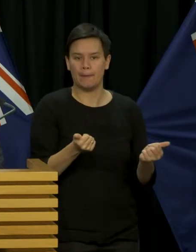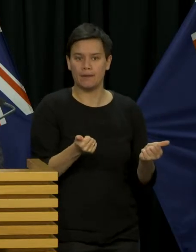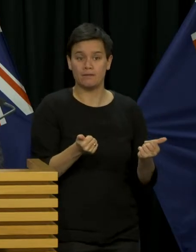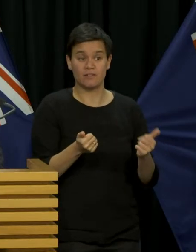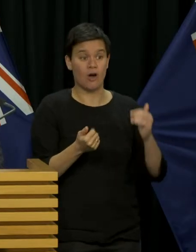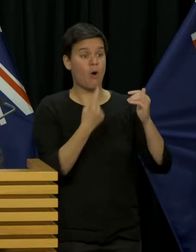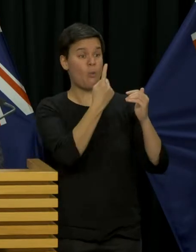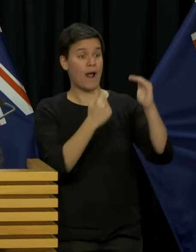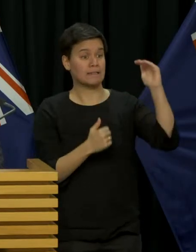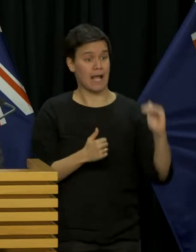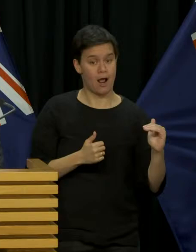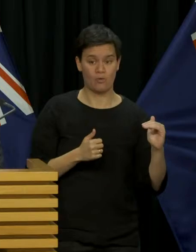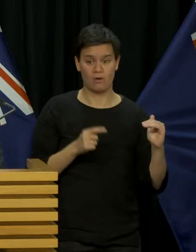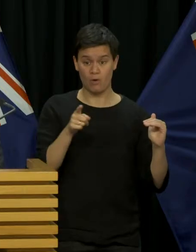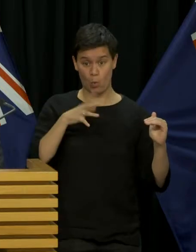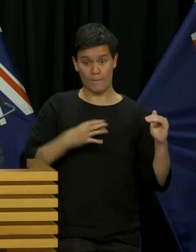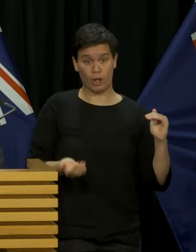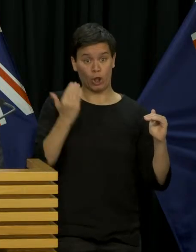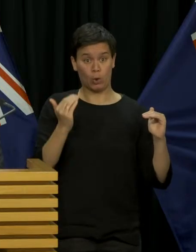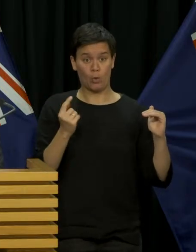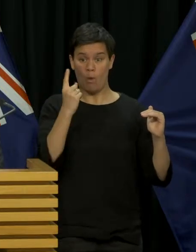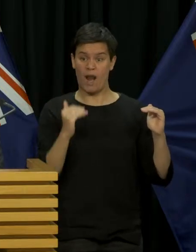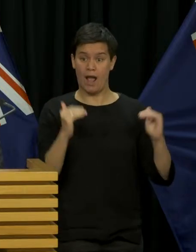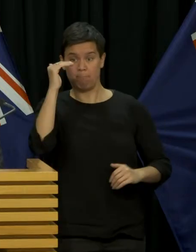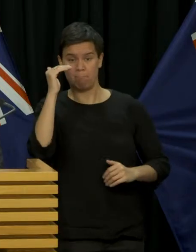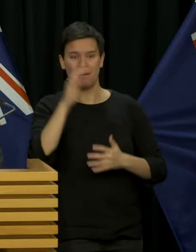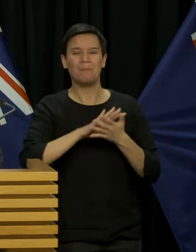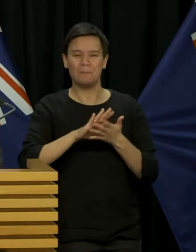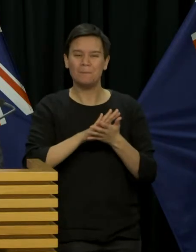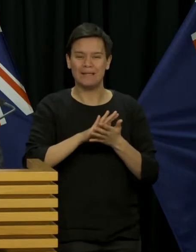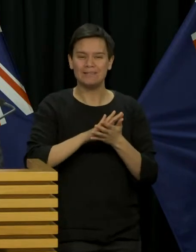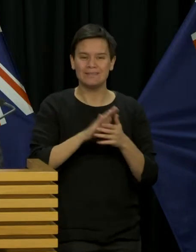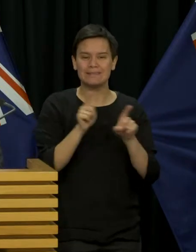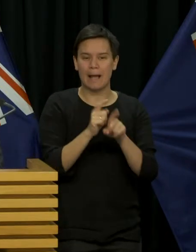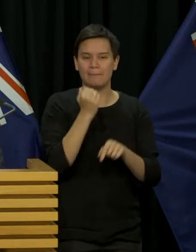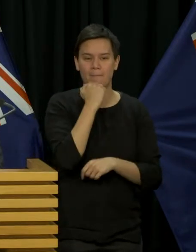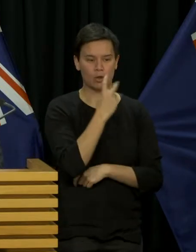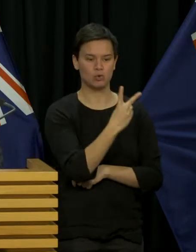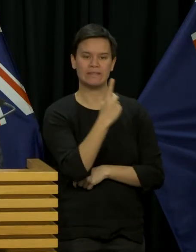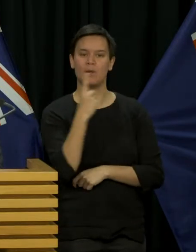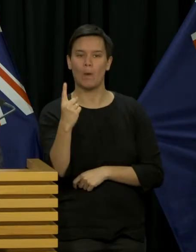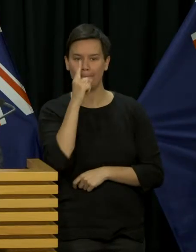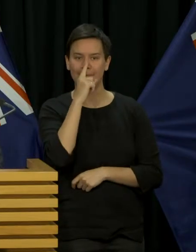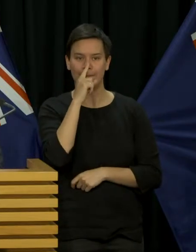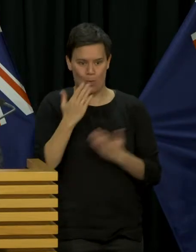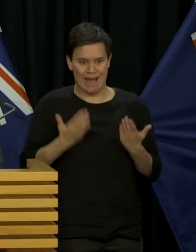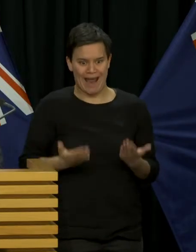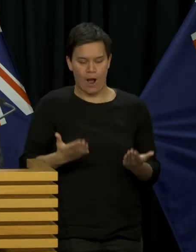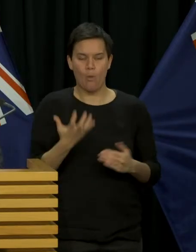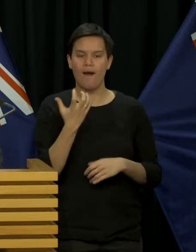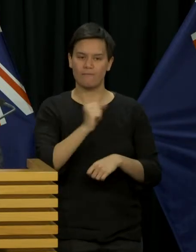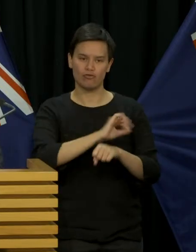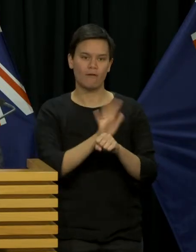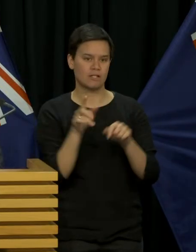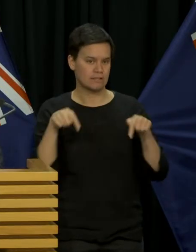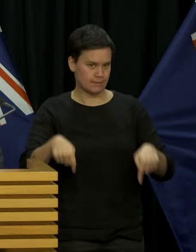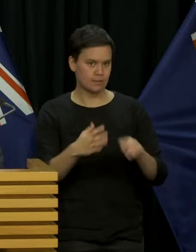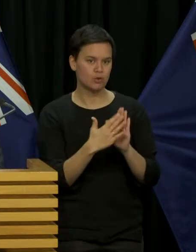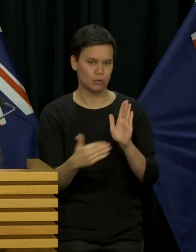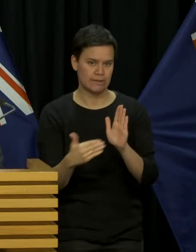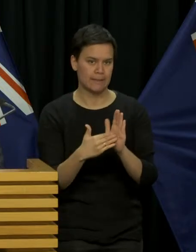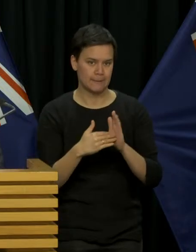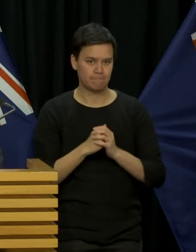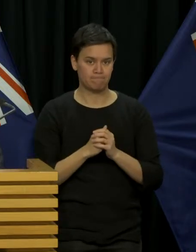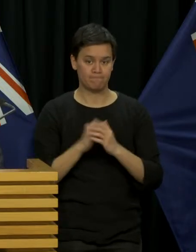cases remains at 21. No one amongst those cases is receiving hospital level care, and our total number of cases is